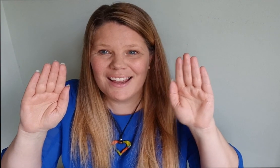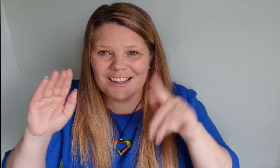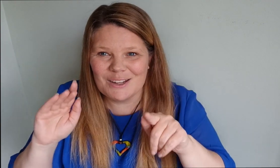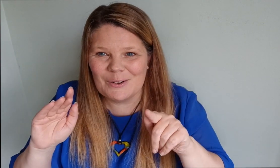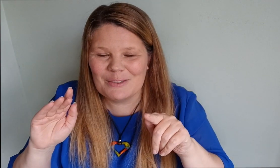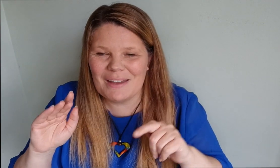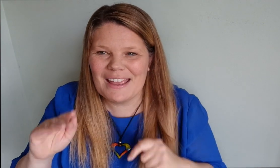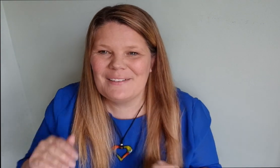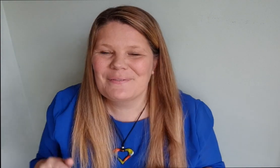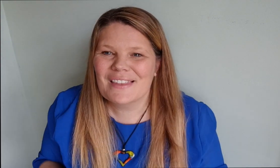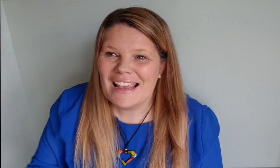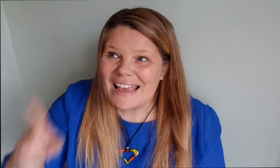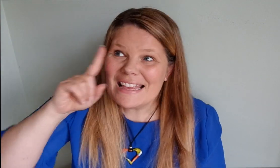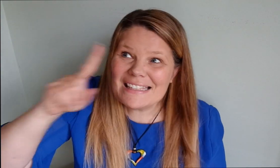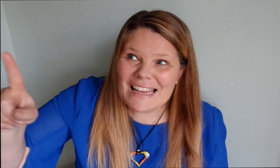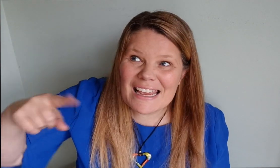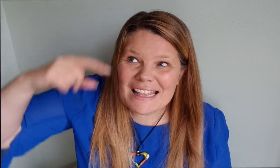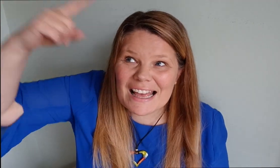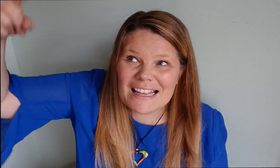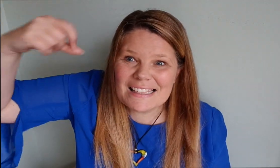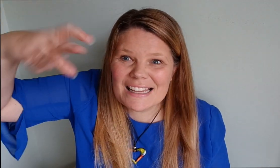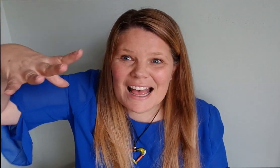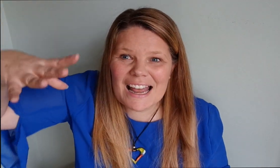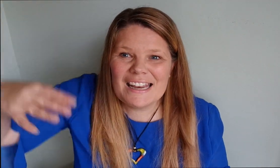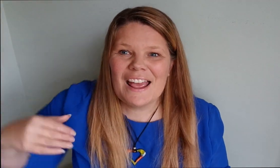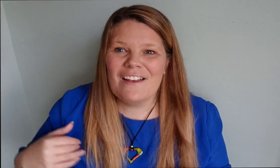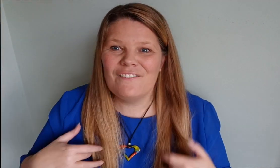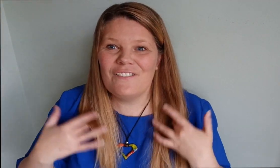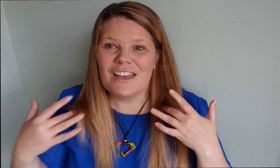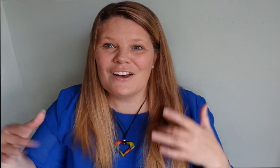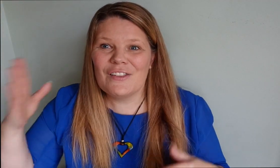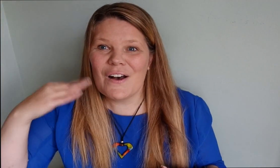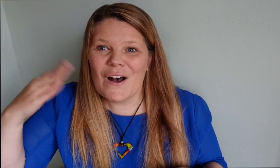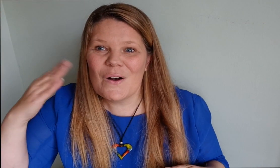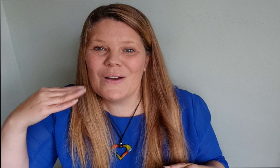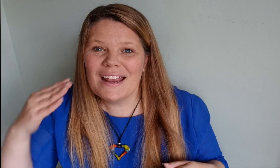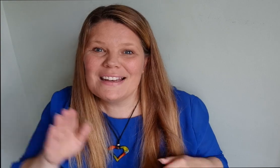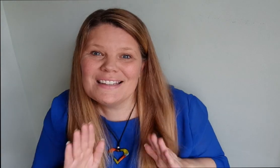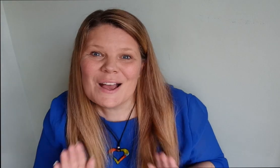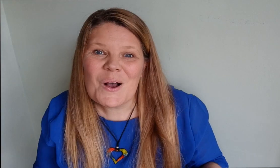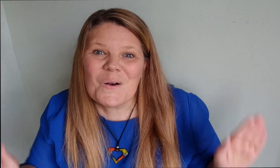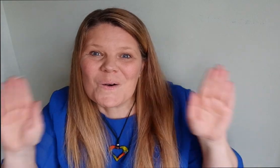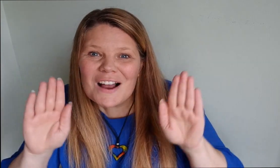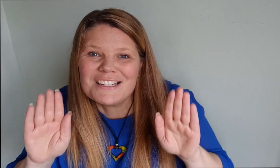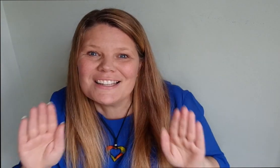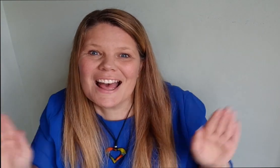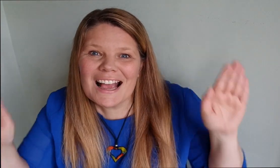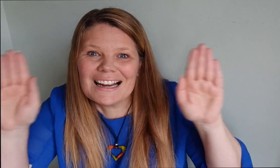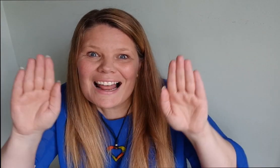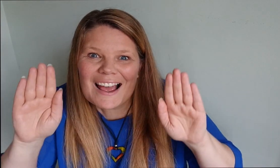Do it with me. See the sun, feel the wind, watch the clouds